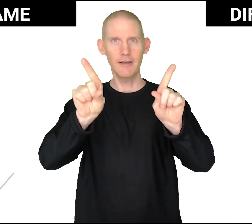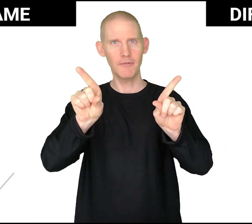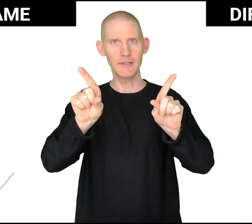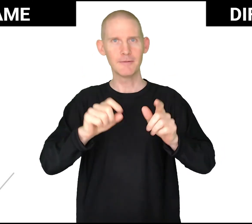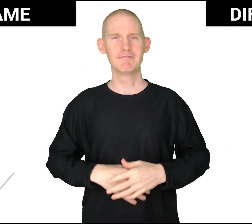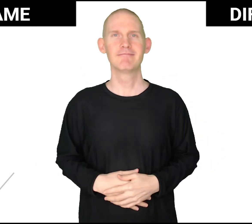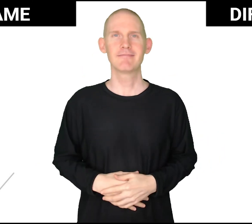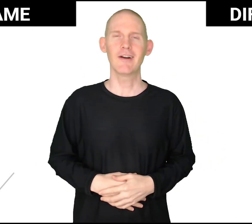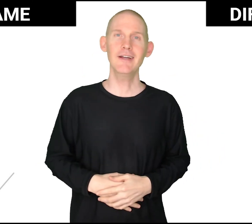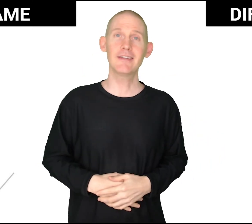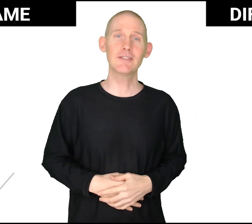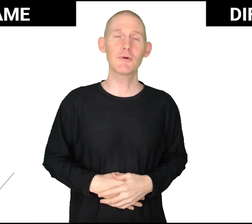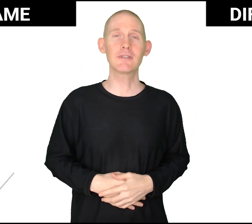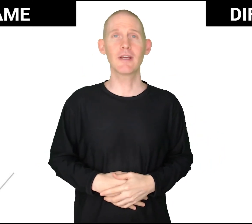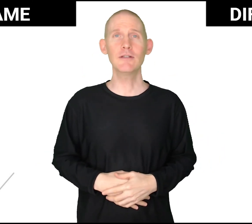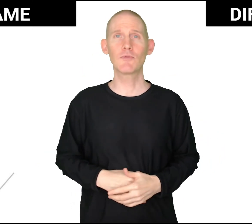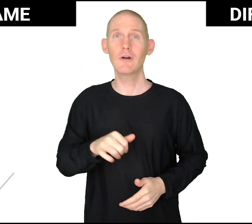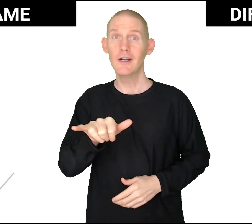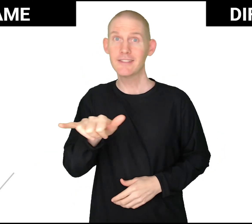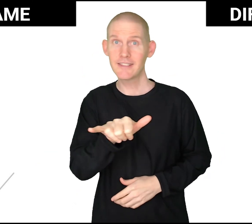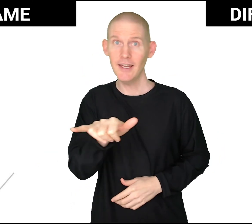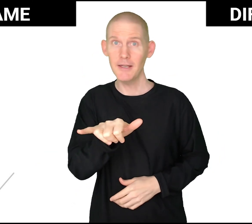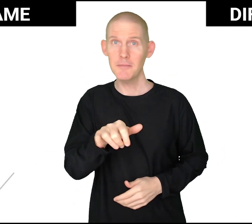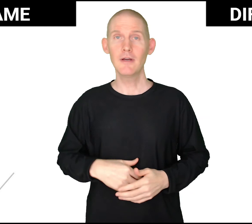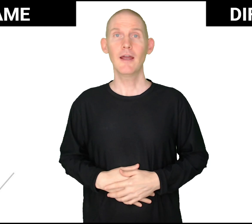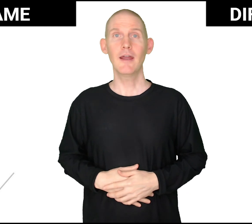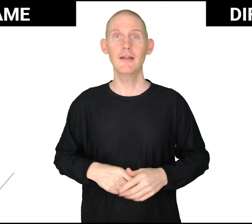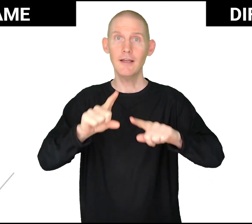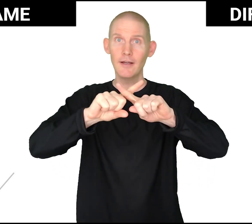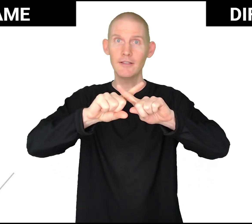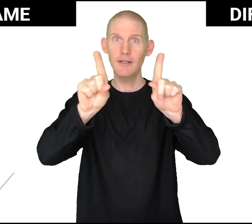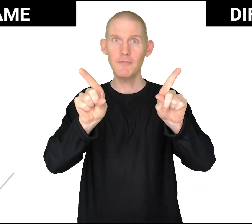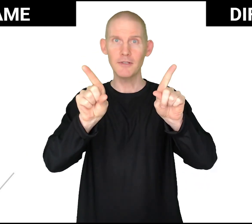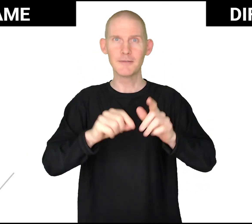different. All right, these were the signs for same and different.